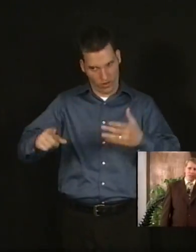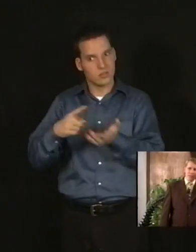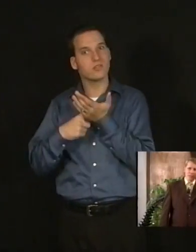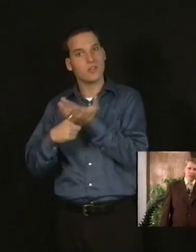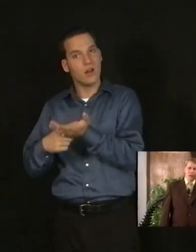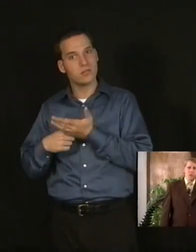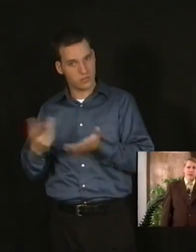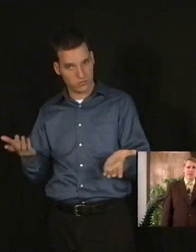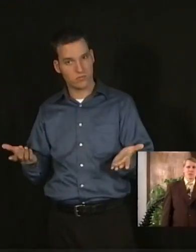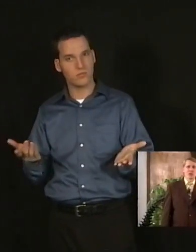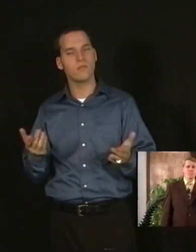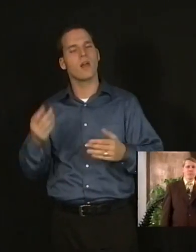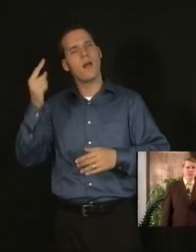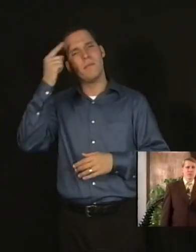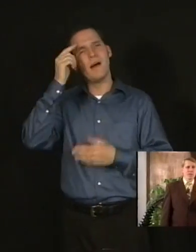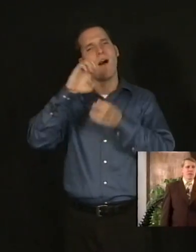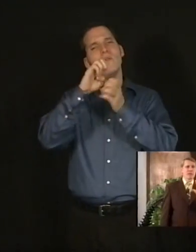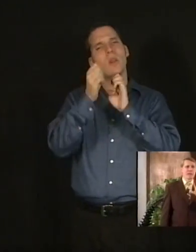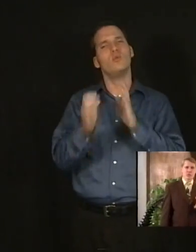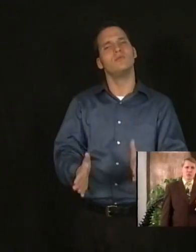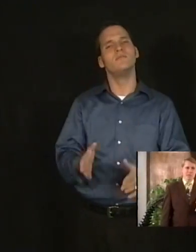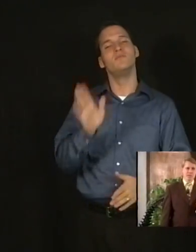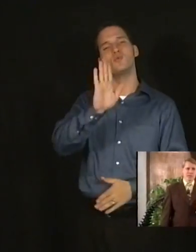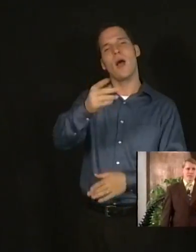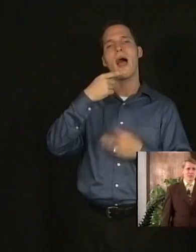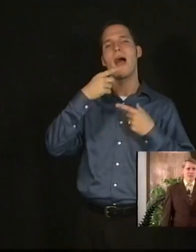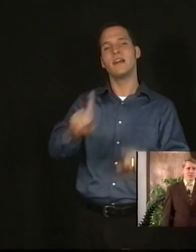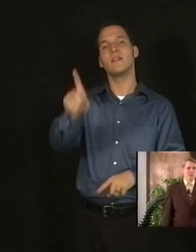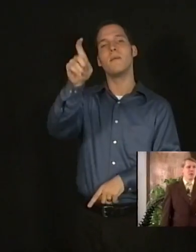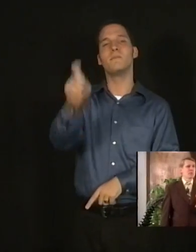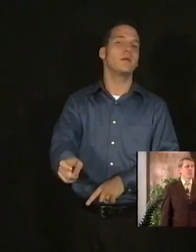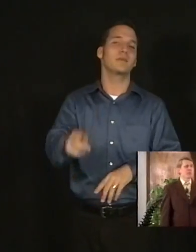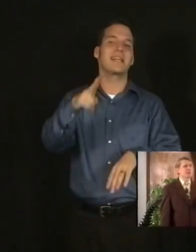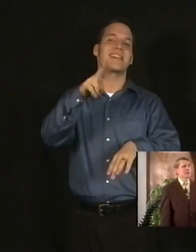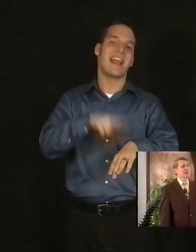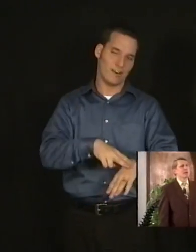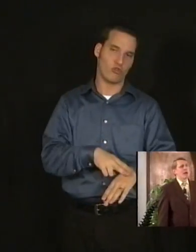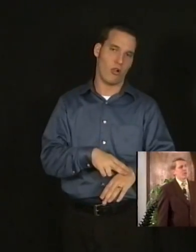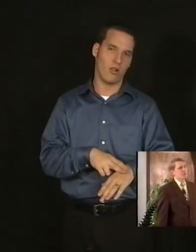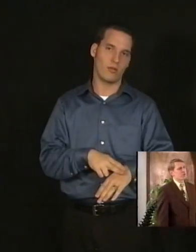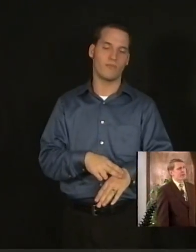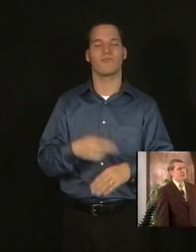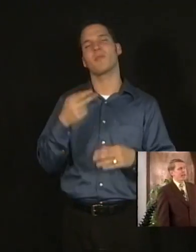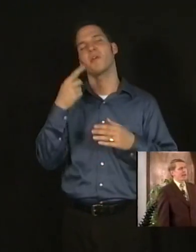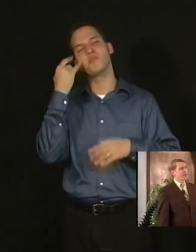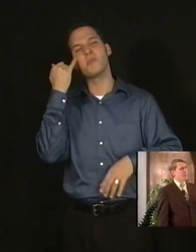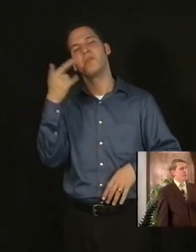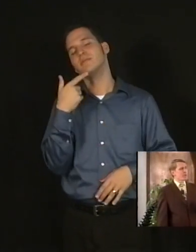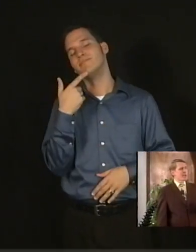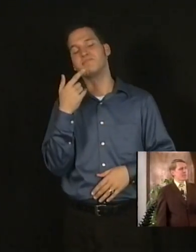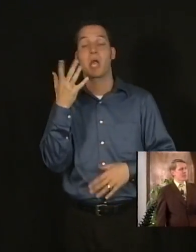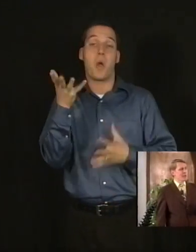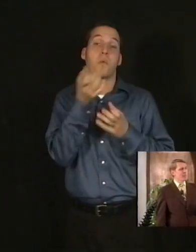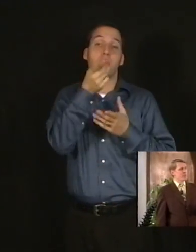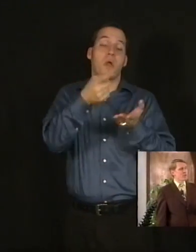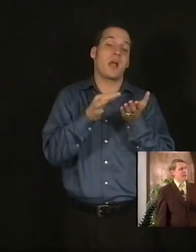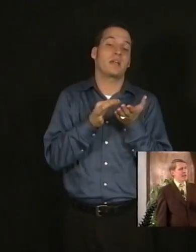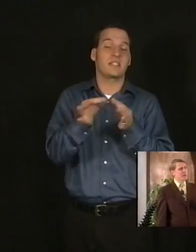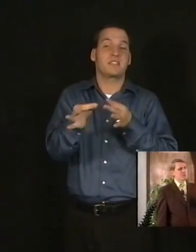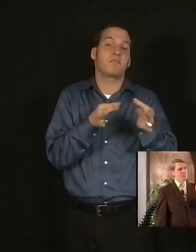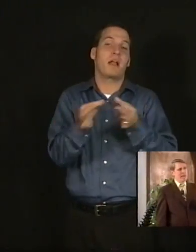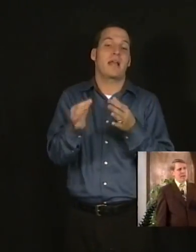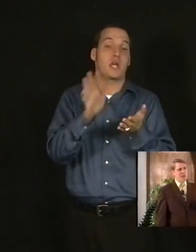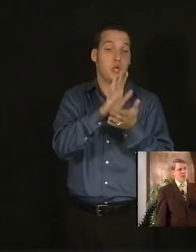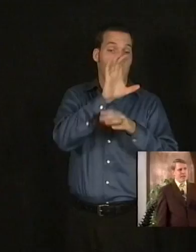mind of the evolutionist, your answer must be naturalistic. Suppose I said, I want you to explain how computers came to be, but